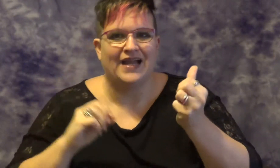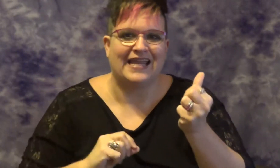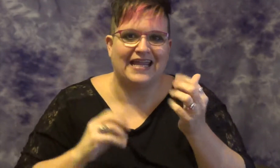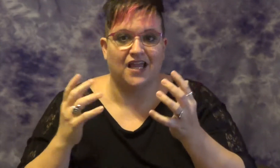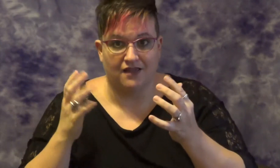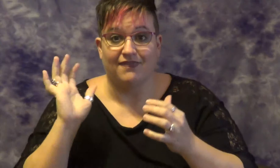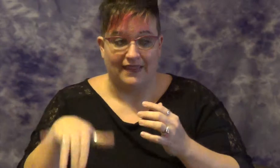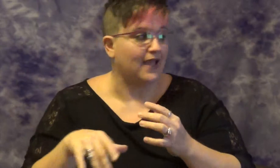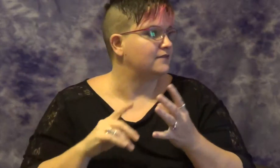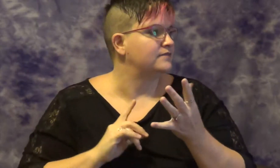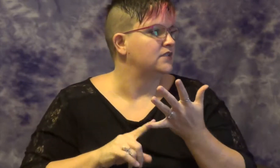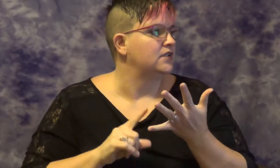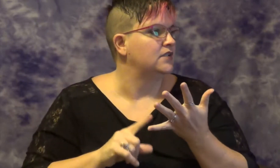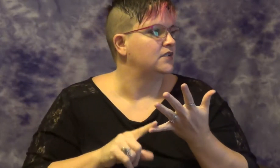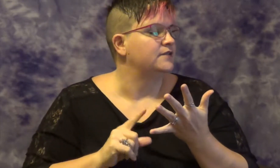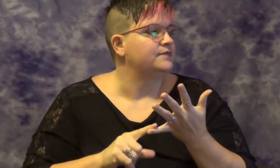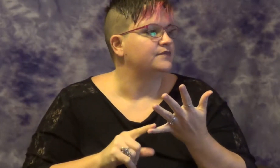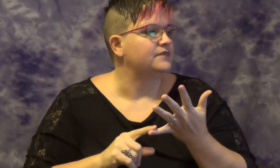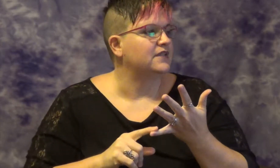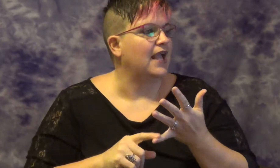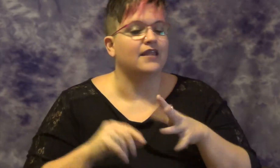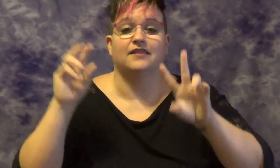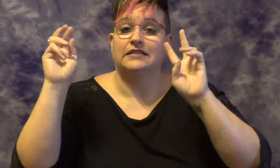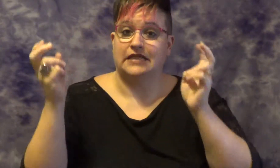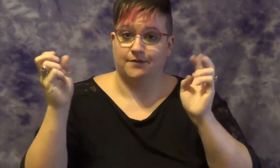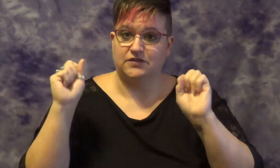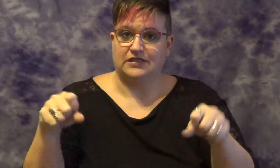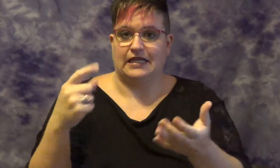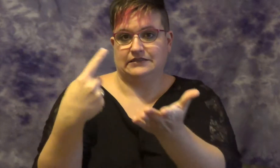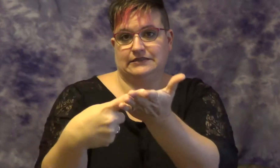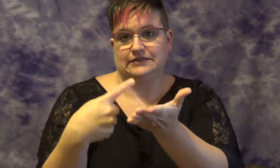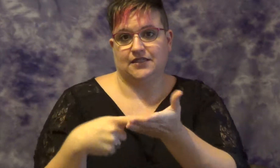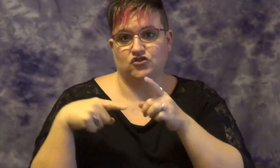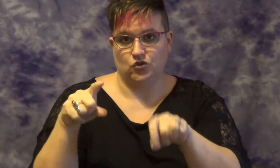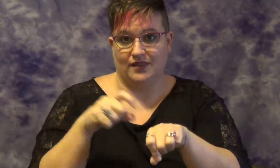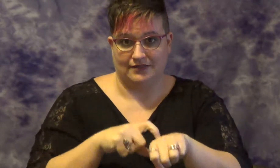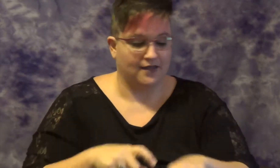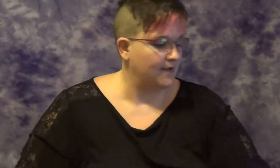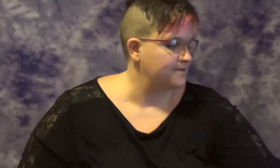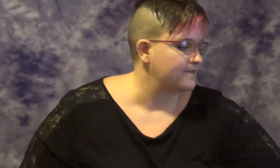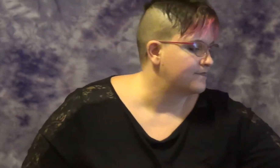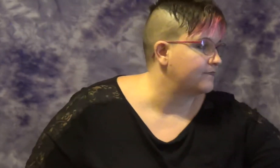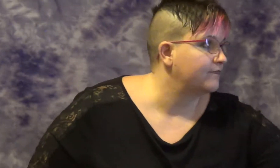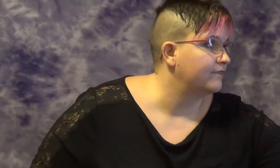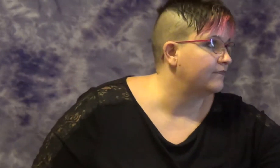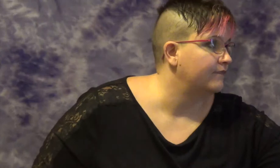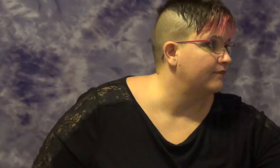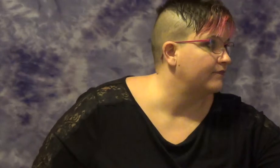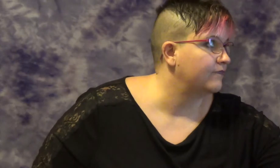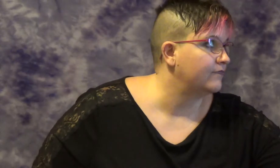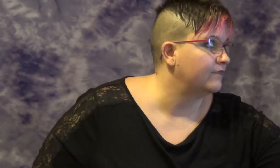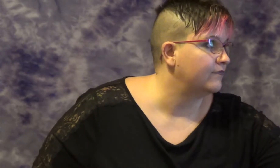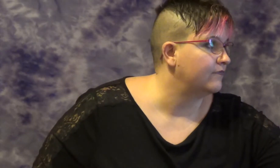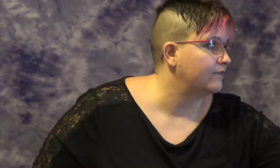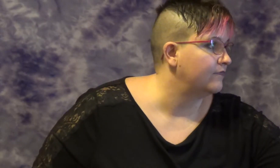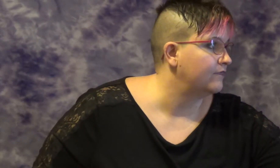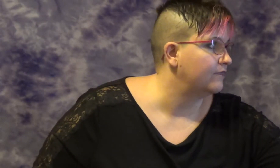hesitations or hemming and hawing. And then allow the topics that you discuss during that